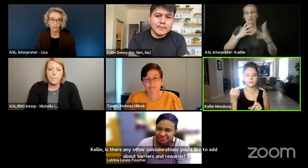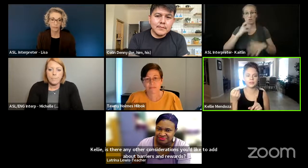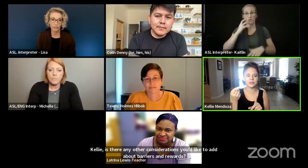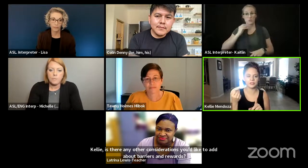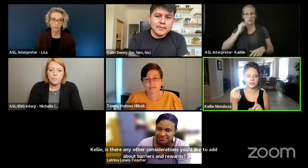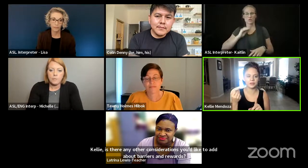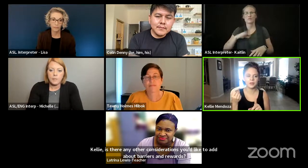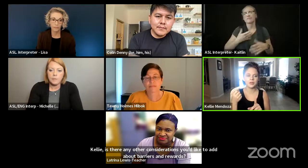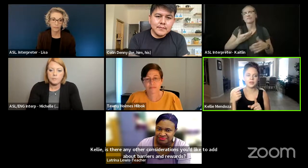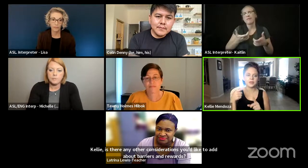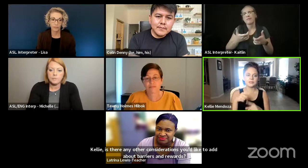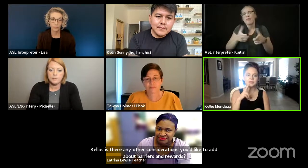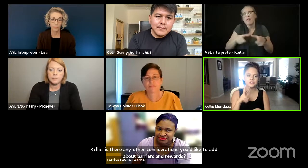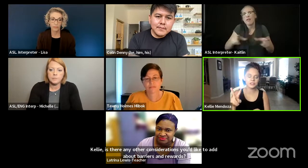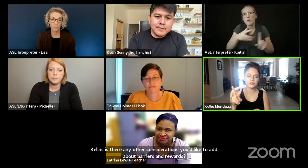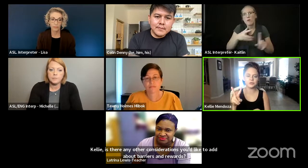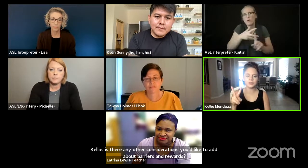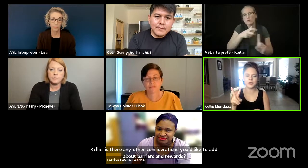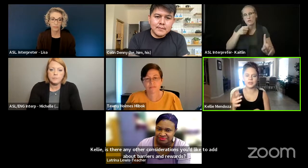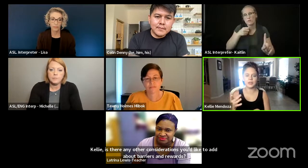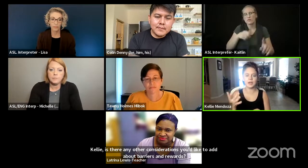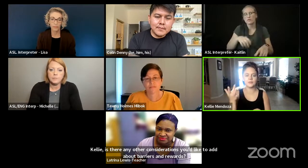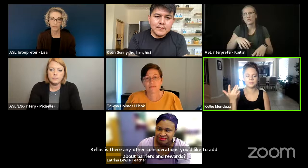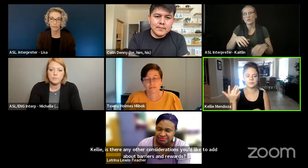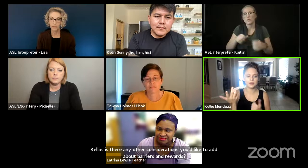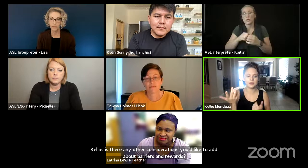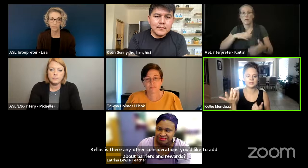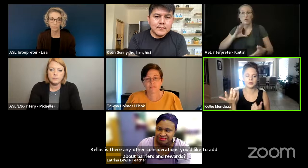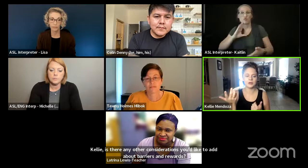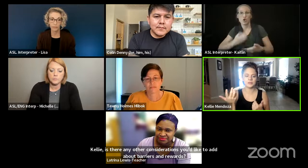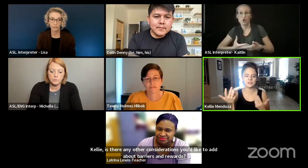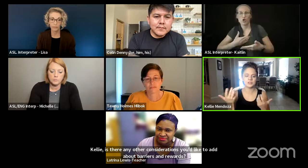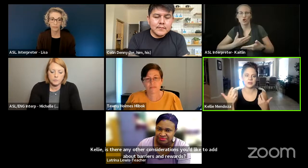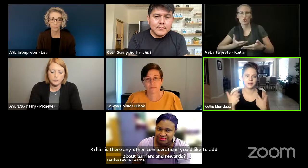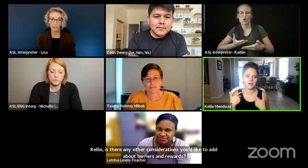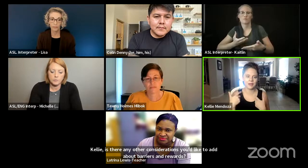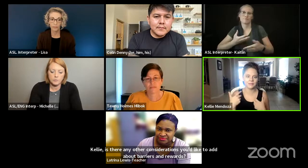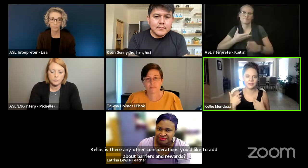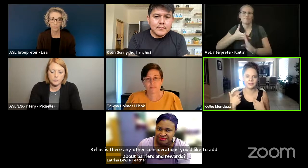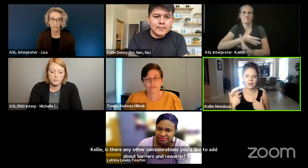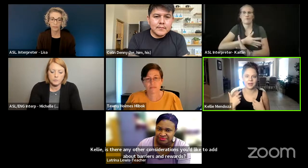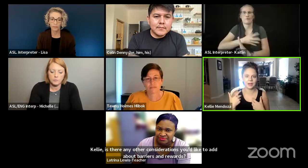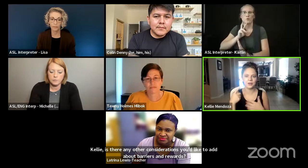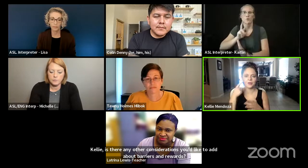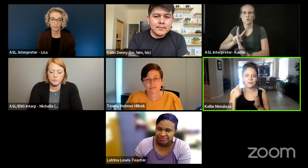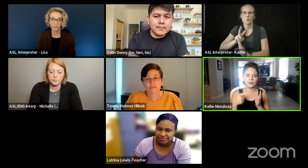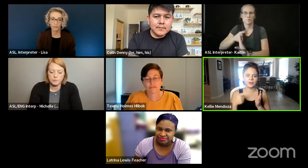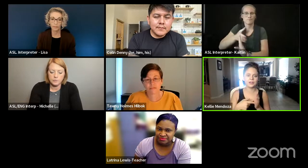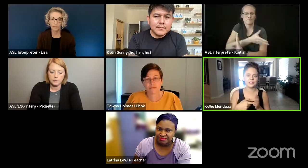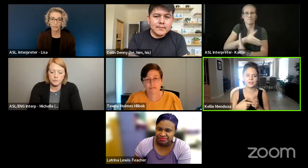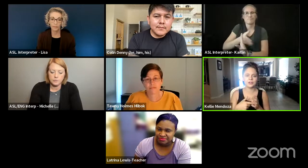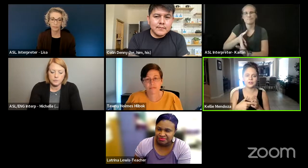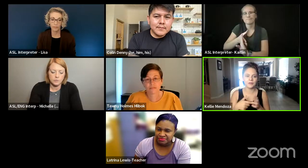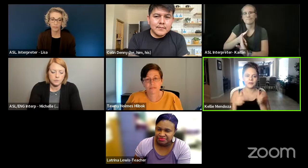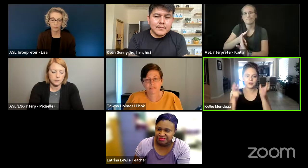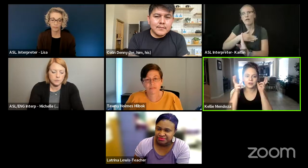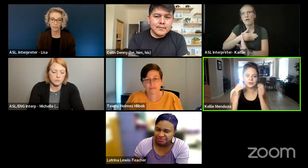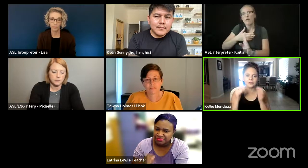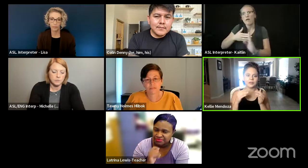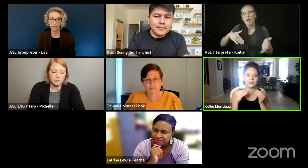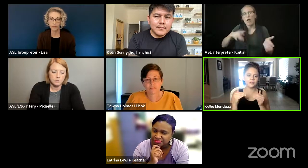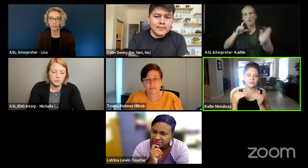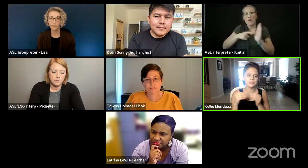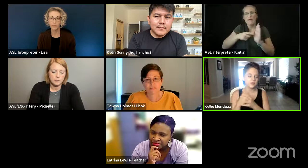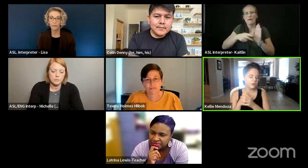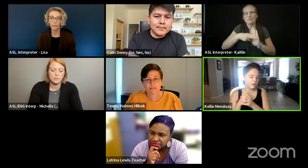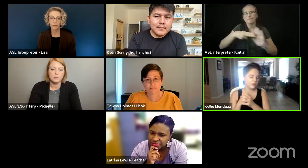language deprivation until age 2. And that was because of just not having that recognition of her